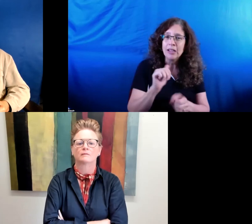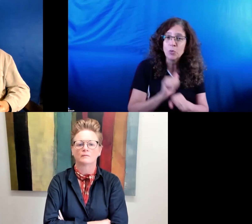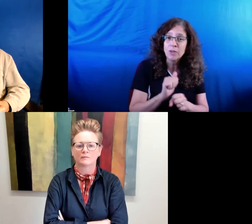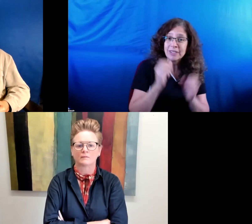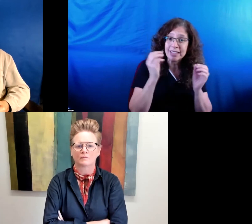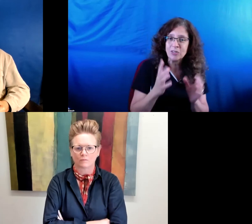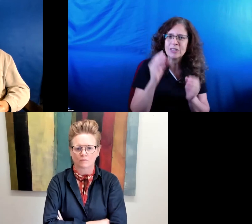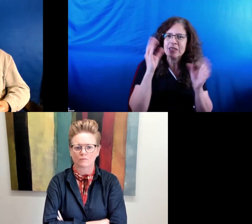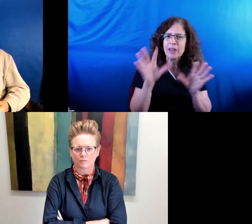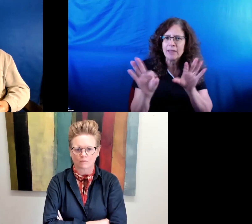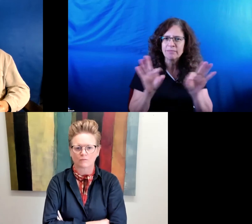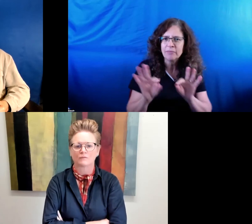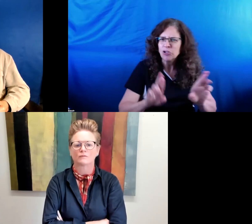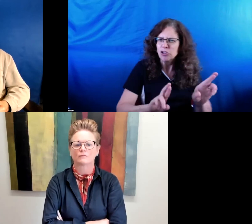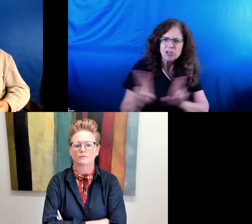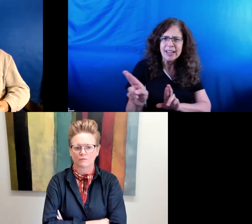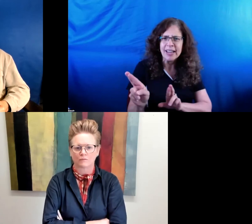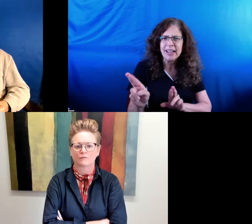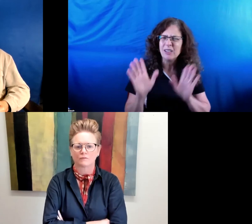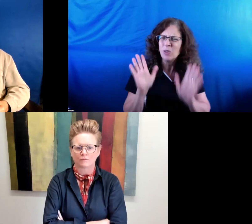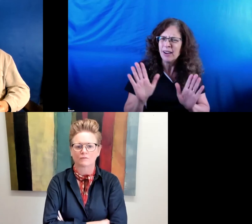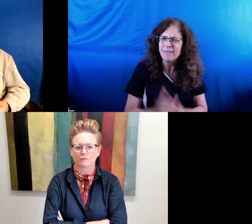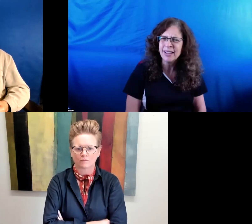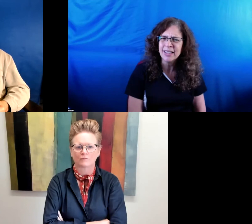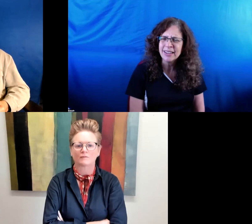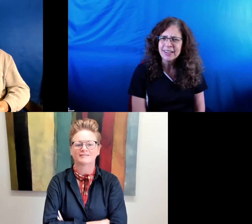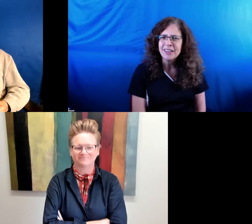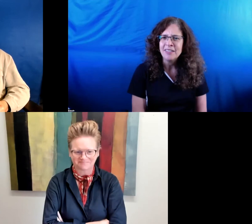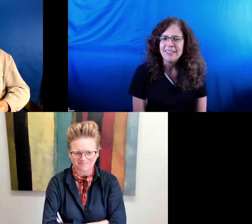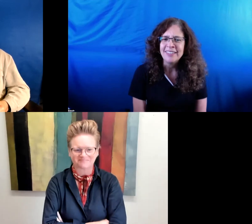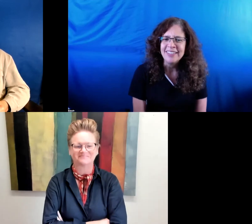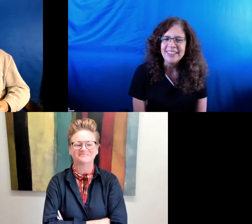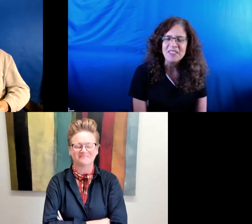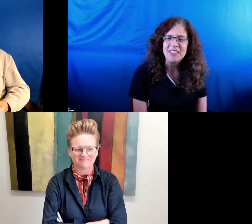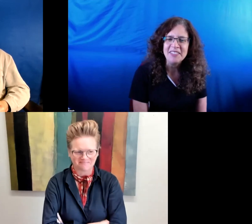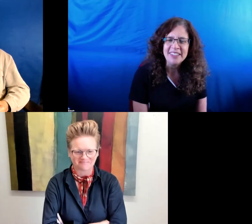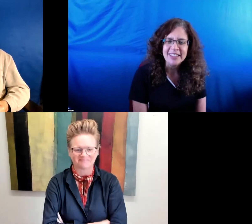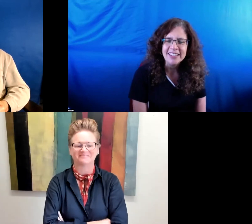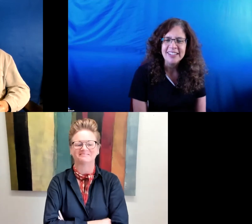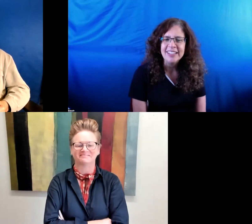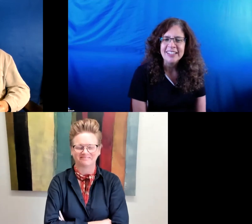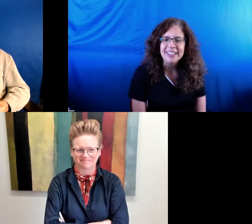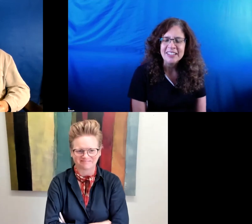has suggestions. It's less work for the teachers. They can have it ready. It's wonderful.